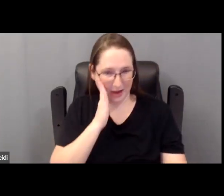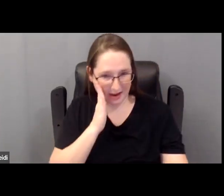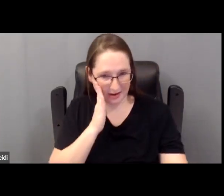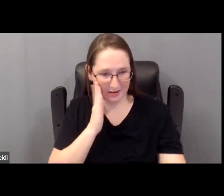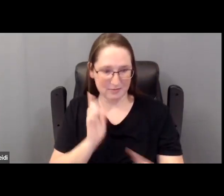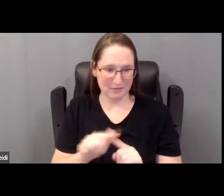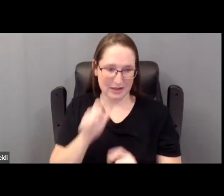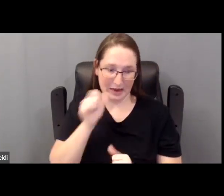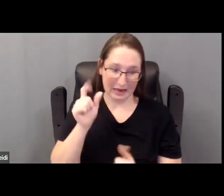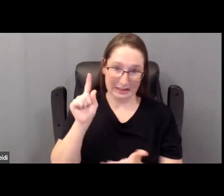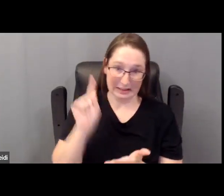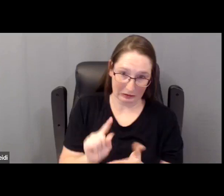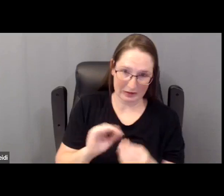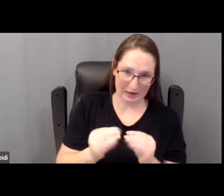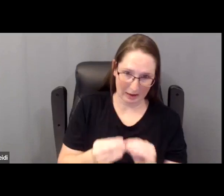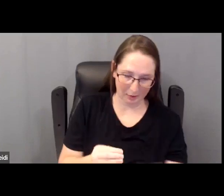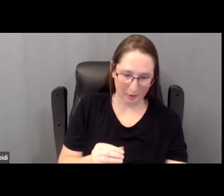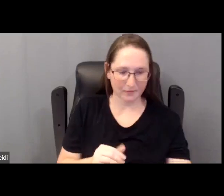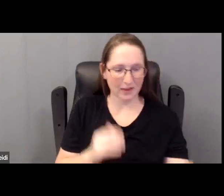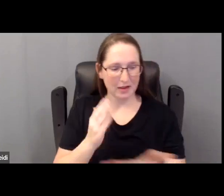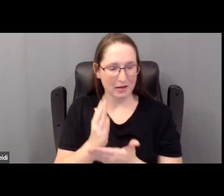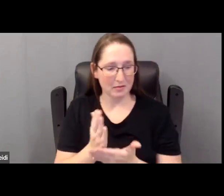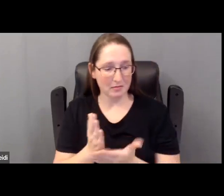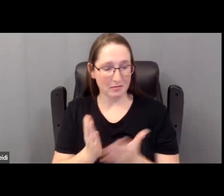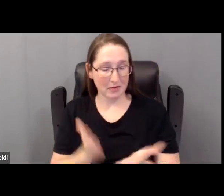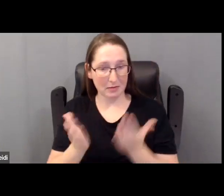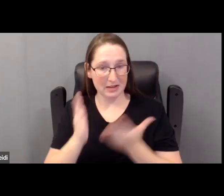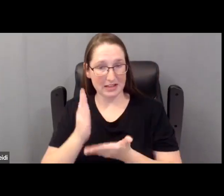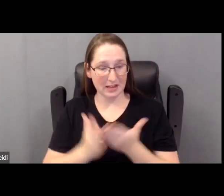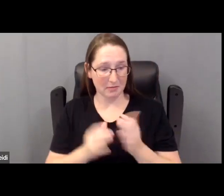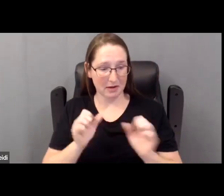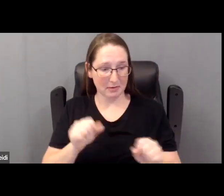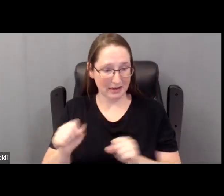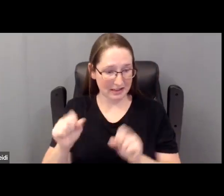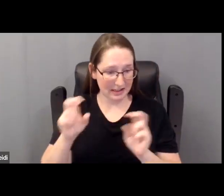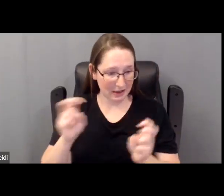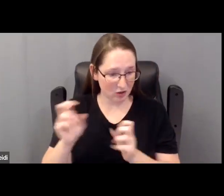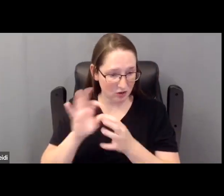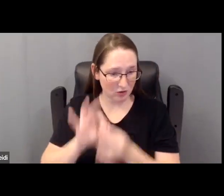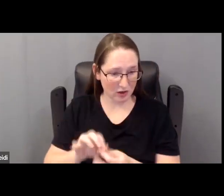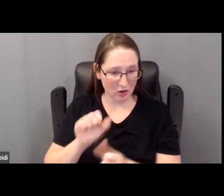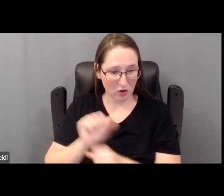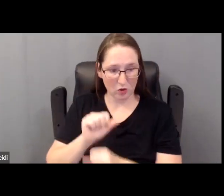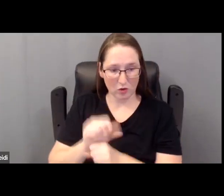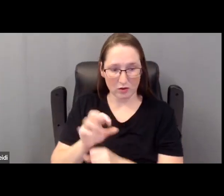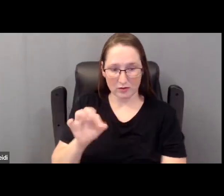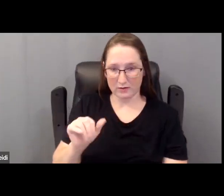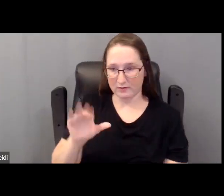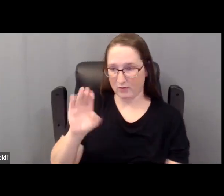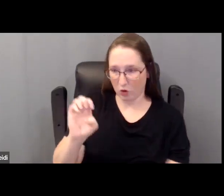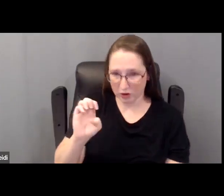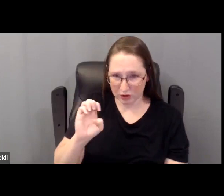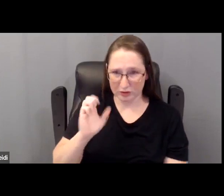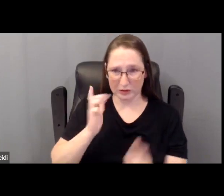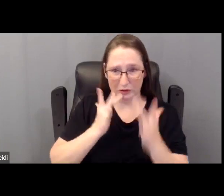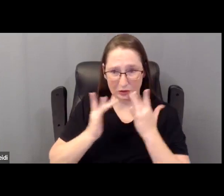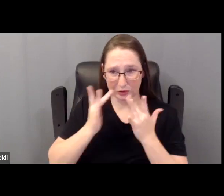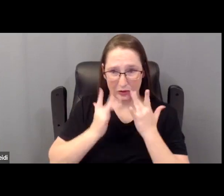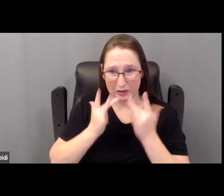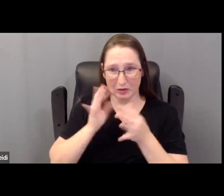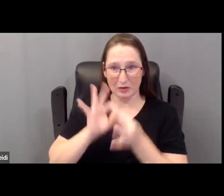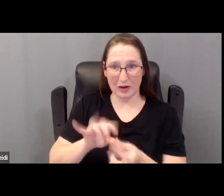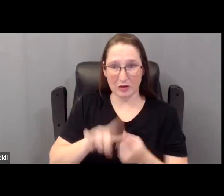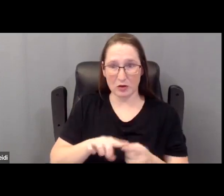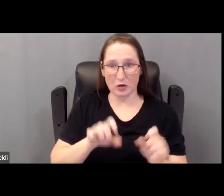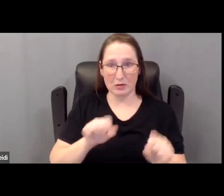not decreasing them. There may be some capacity issues due to the workforce shortage in terms of being able